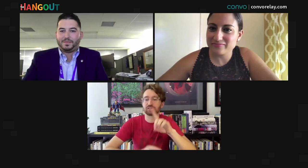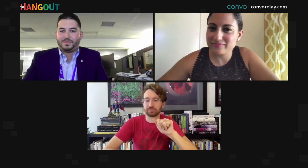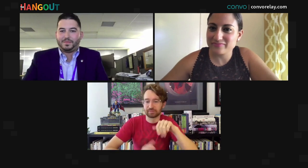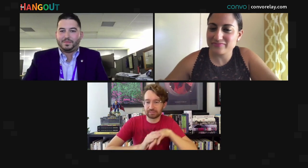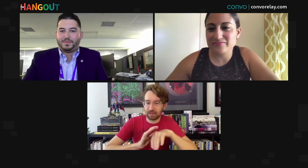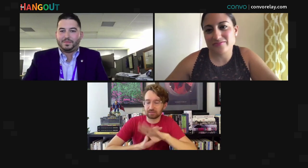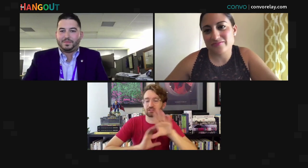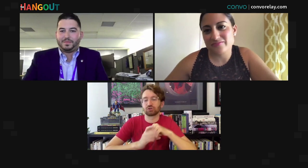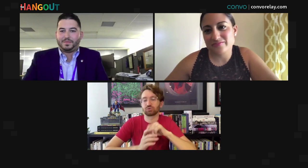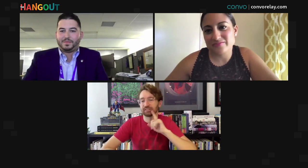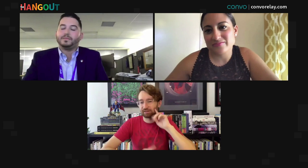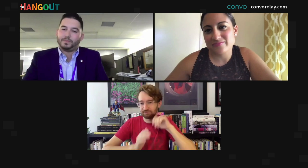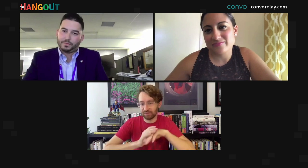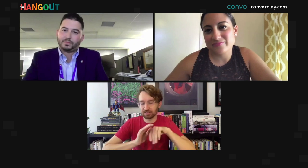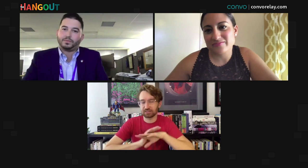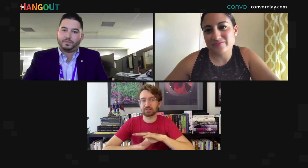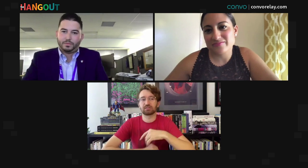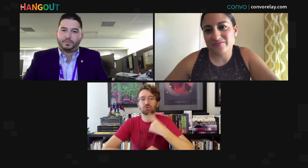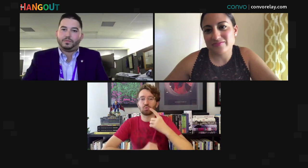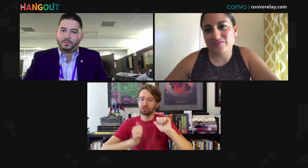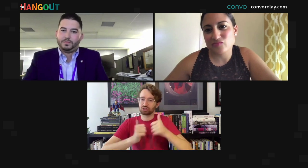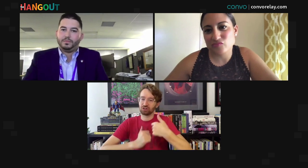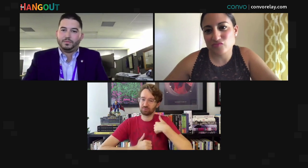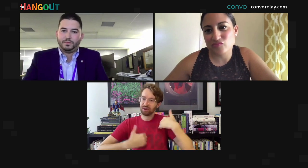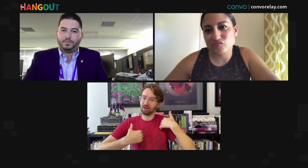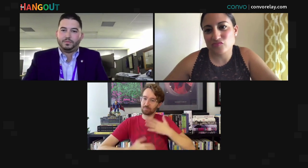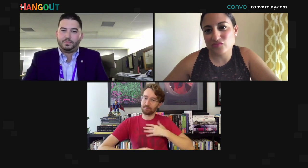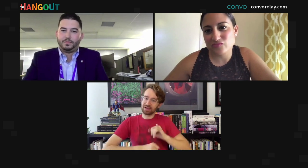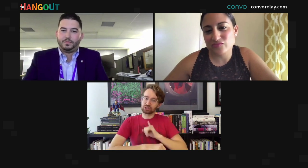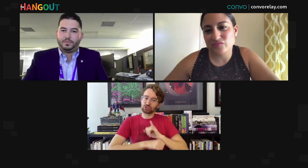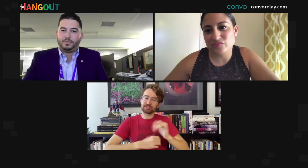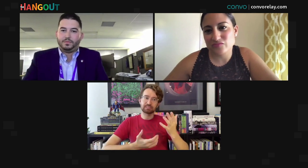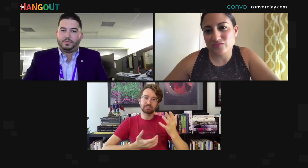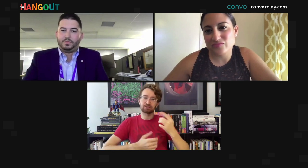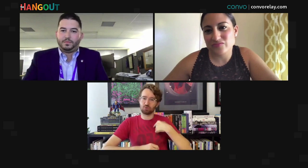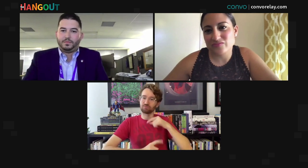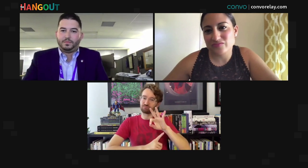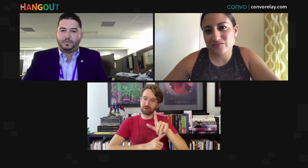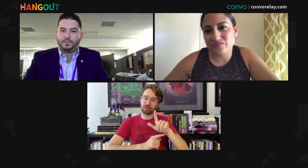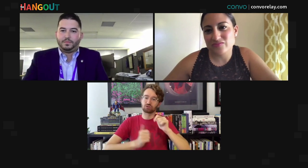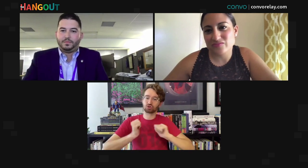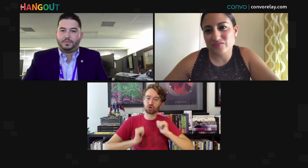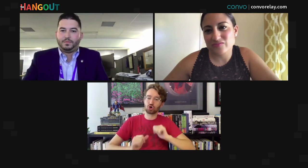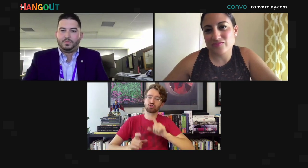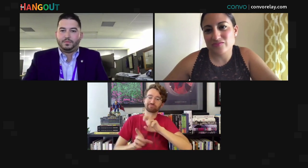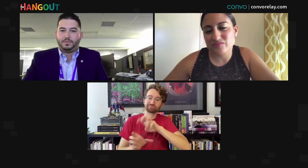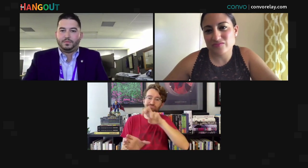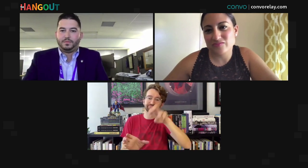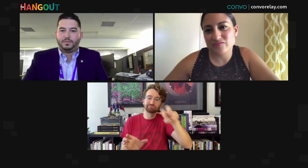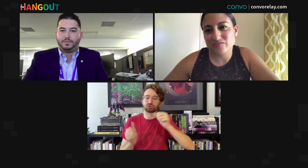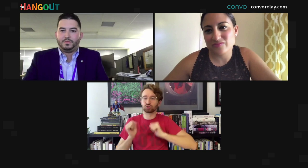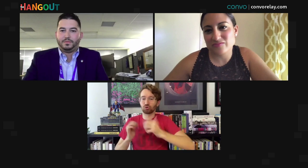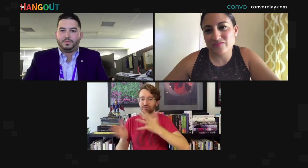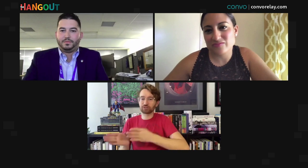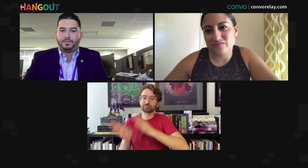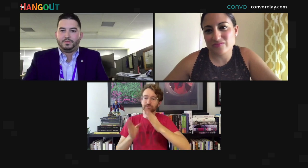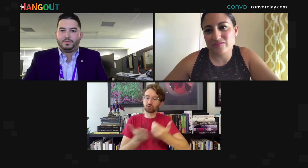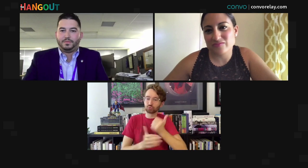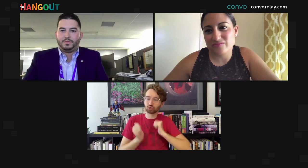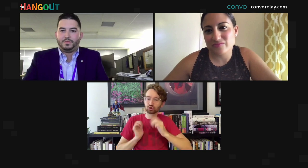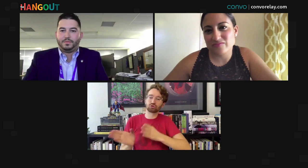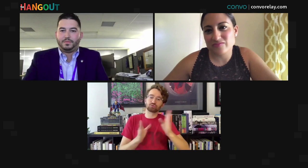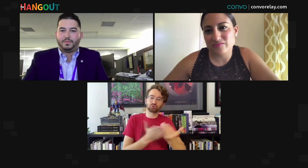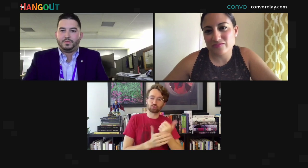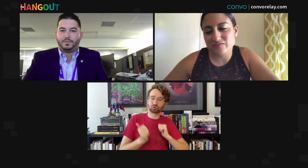diversity issues across the board, including disability access, including deaf. So one challenge I face in my